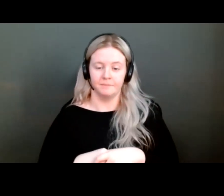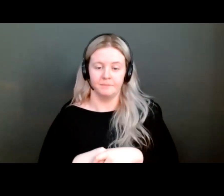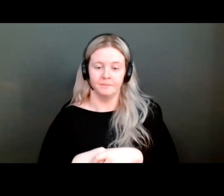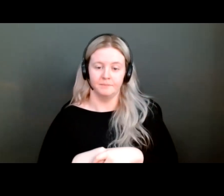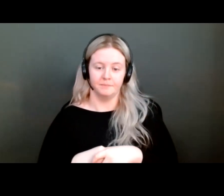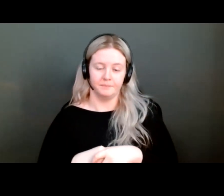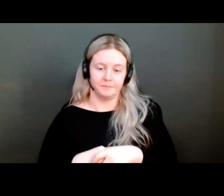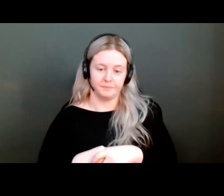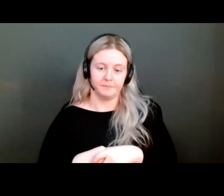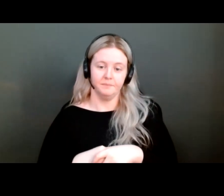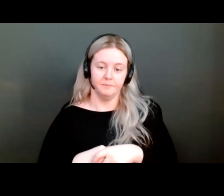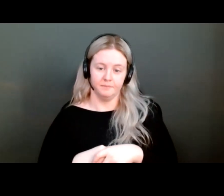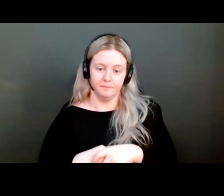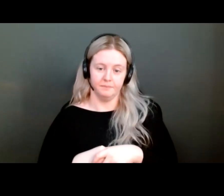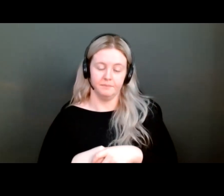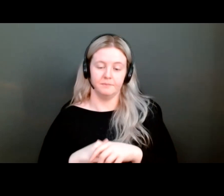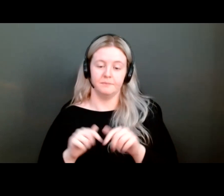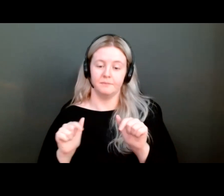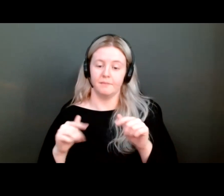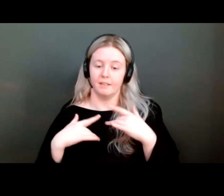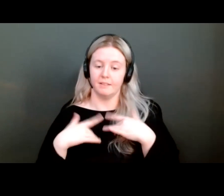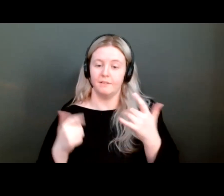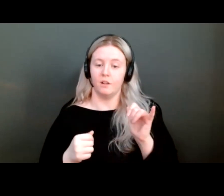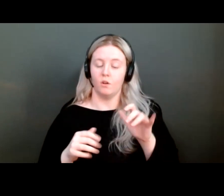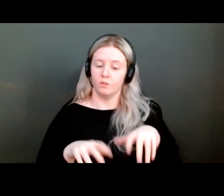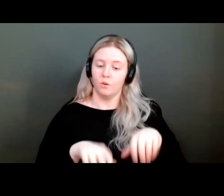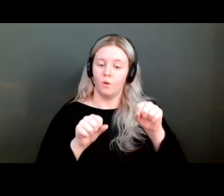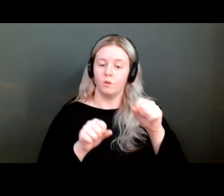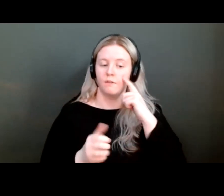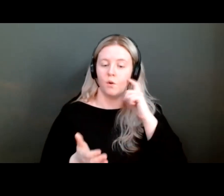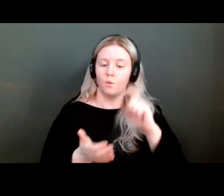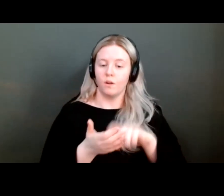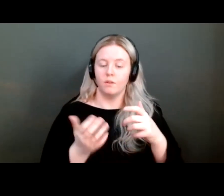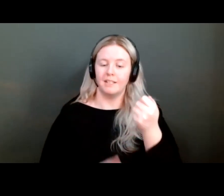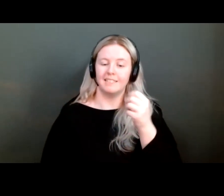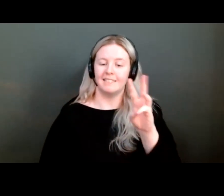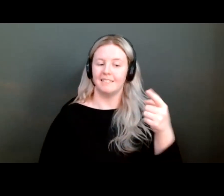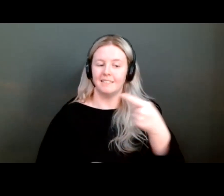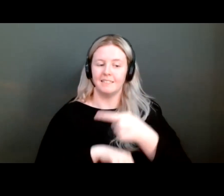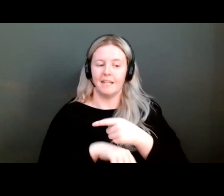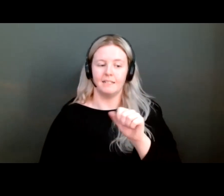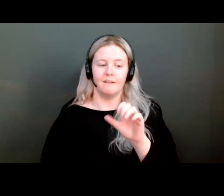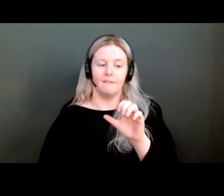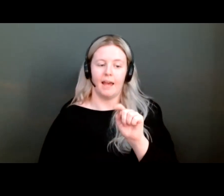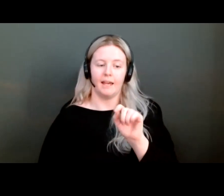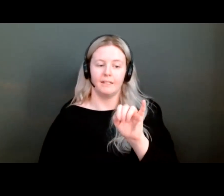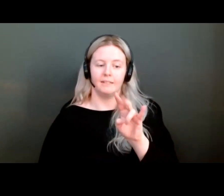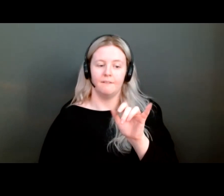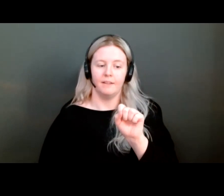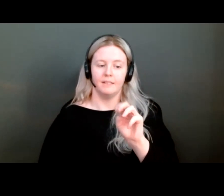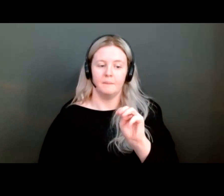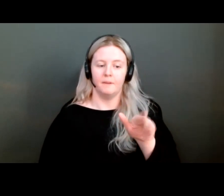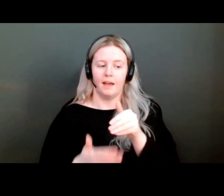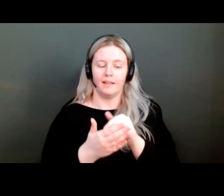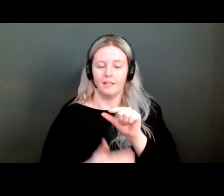This event is also being hosted to recognize the 16 days of activism against gender-based violence, to raise